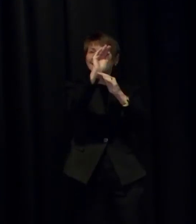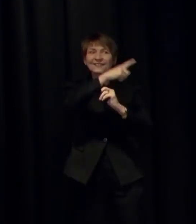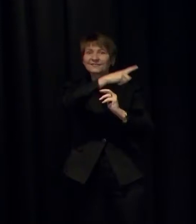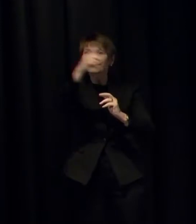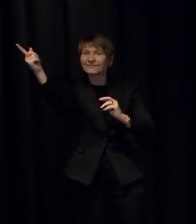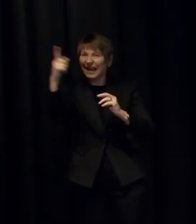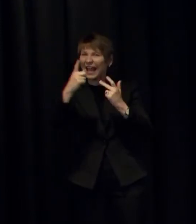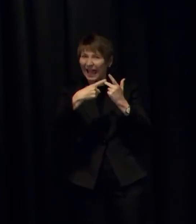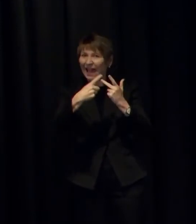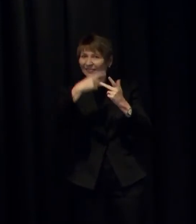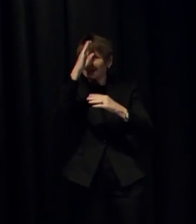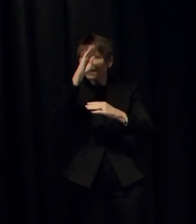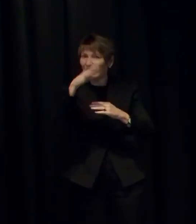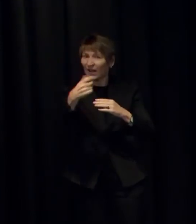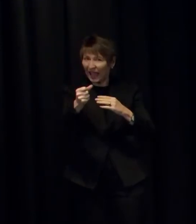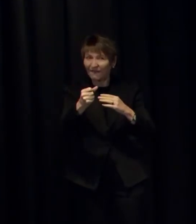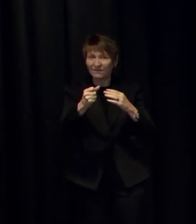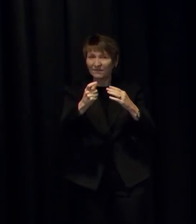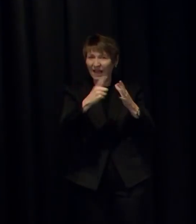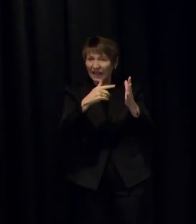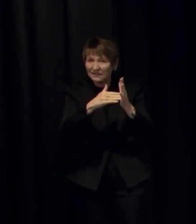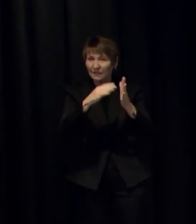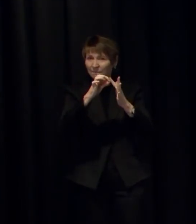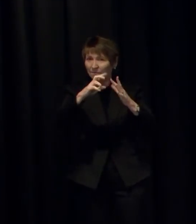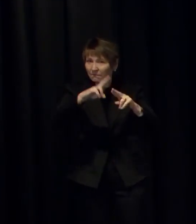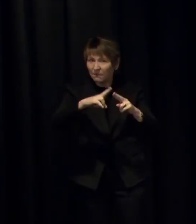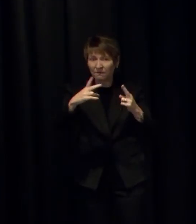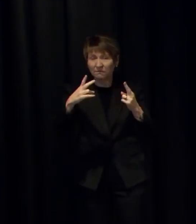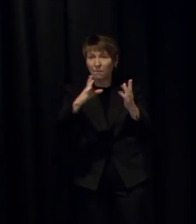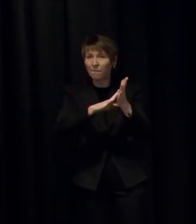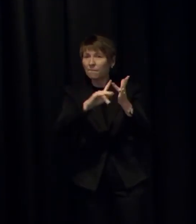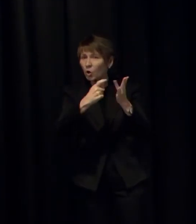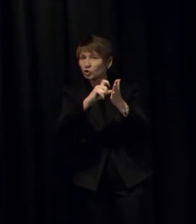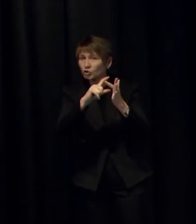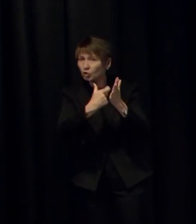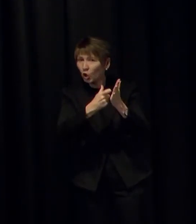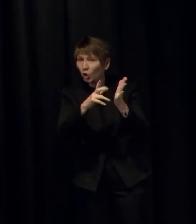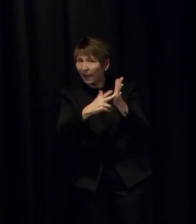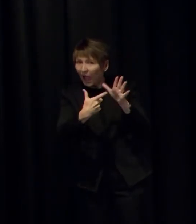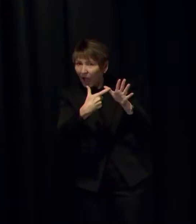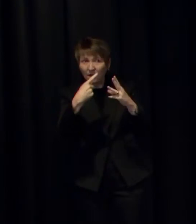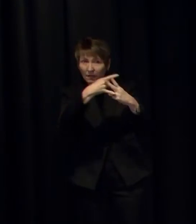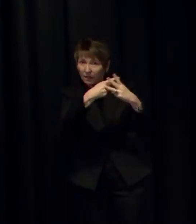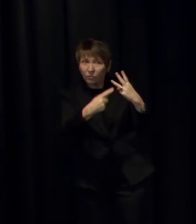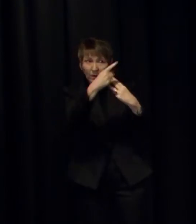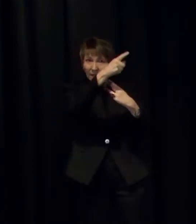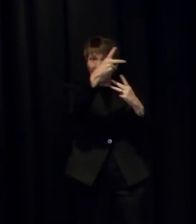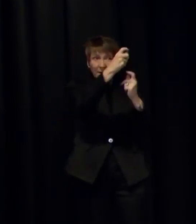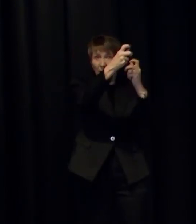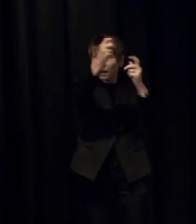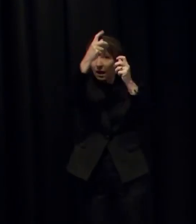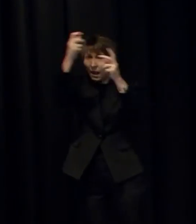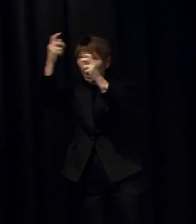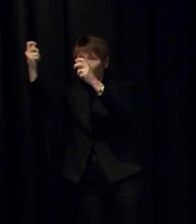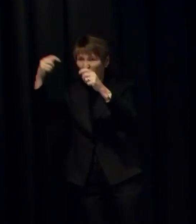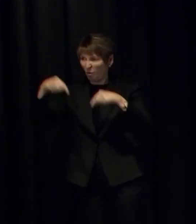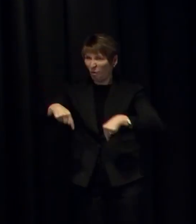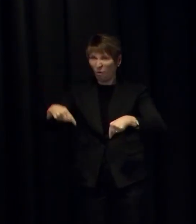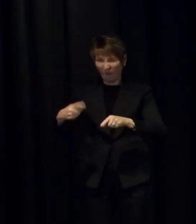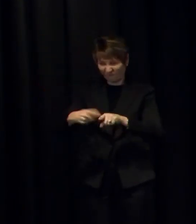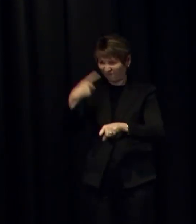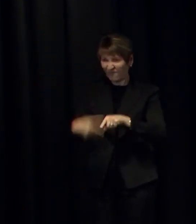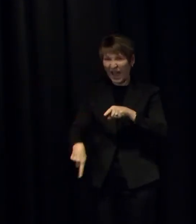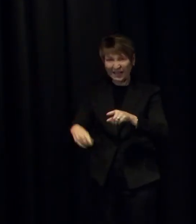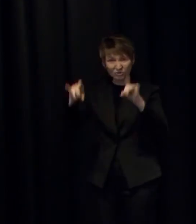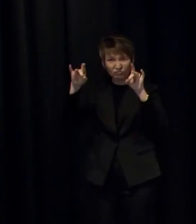for protecting our entire community, those most at risk, and what it means for the freedoms that we can enjoy and being able to